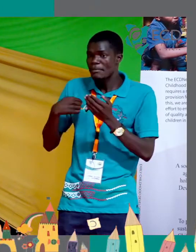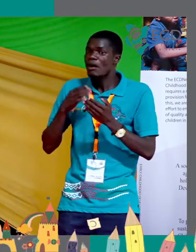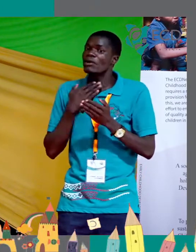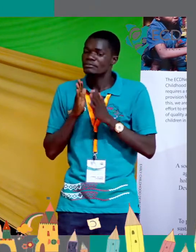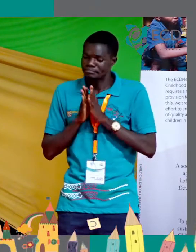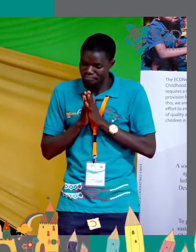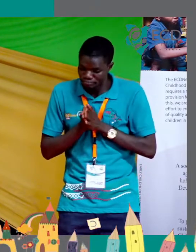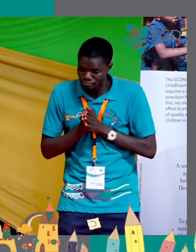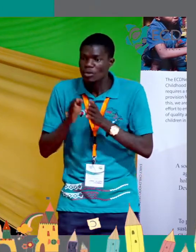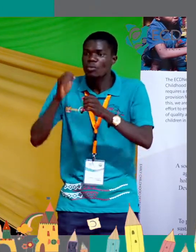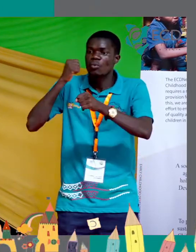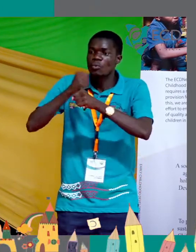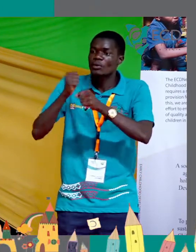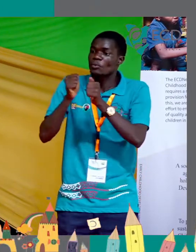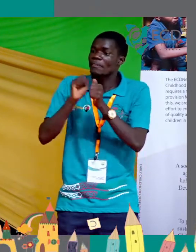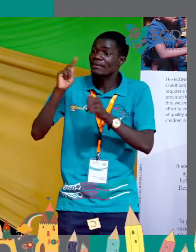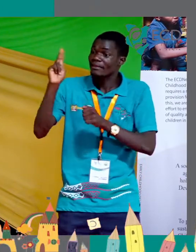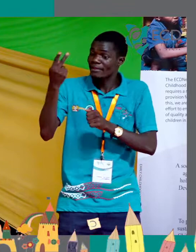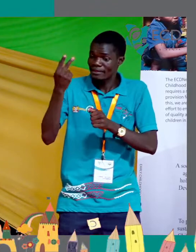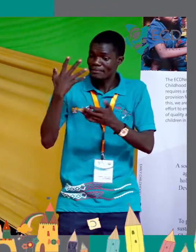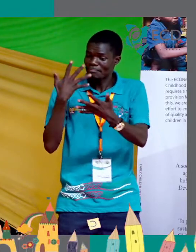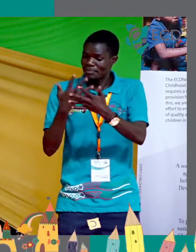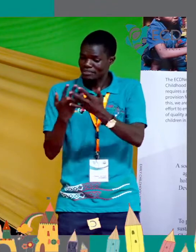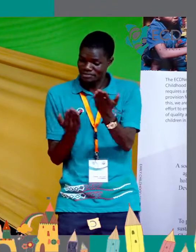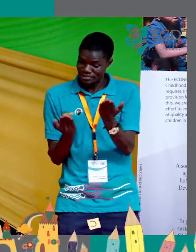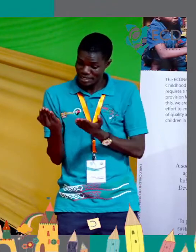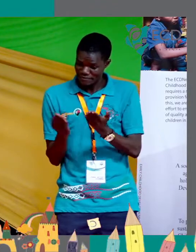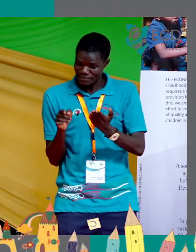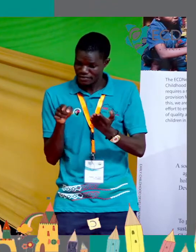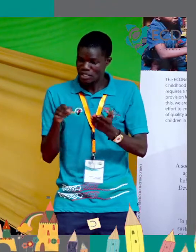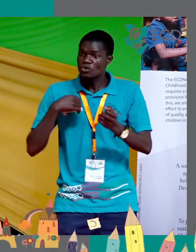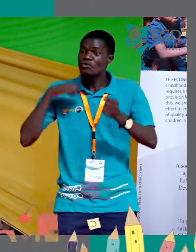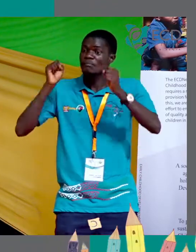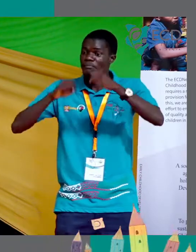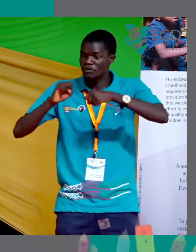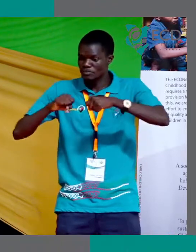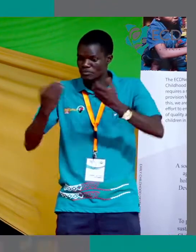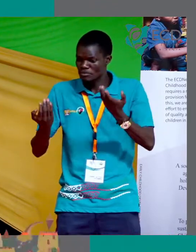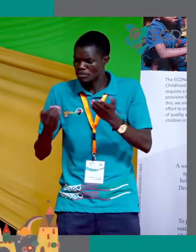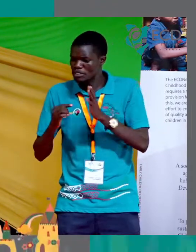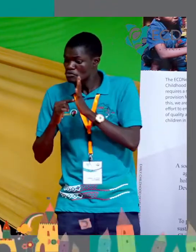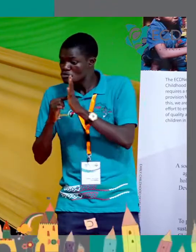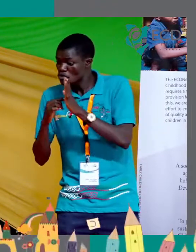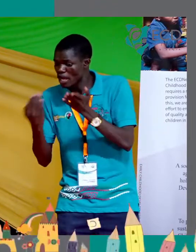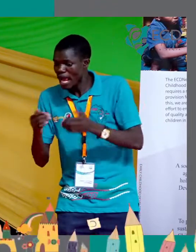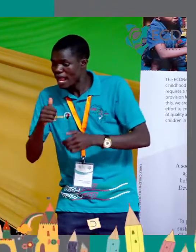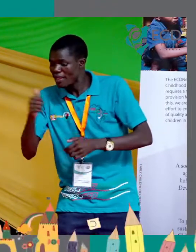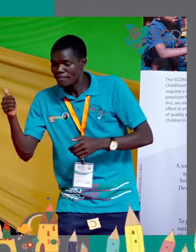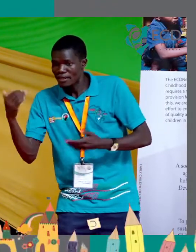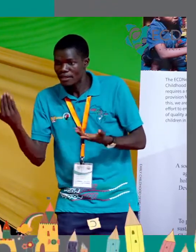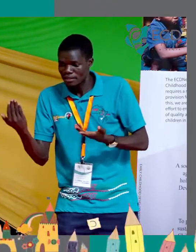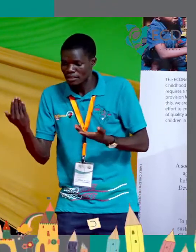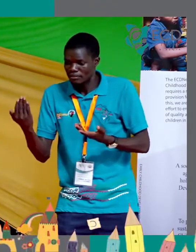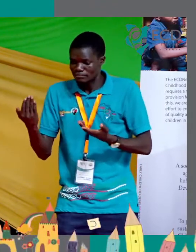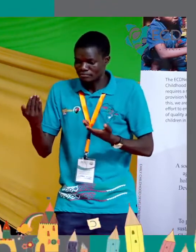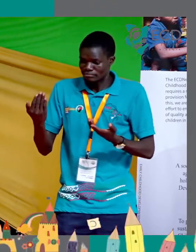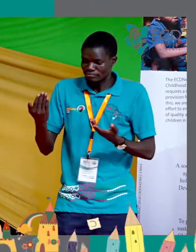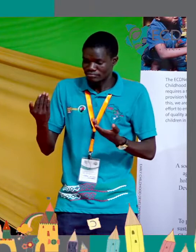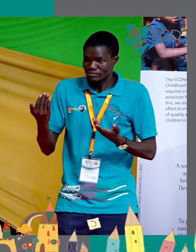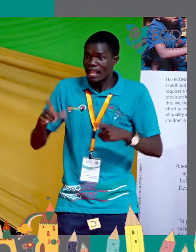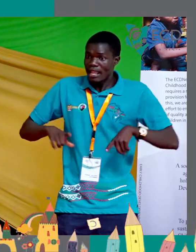work with the Kenya Prison Service so that we can address the plight of children accompanying their mothers in